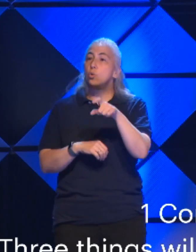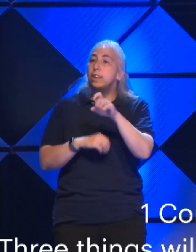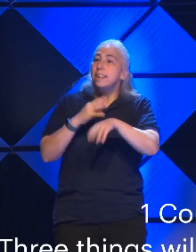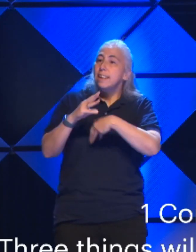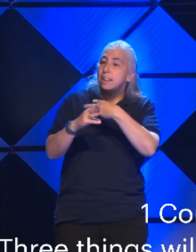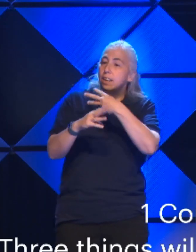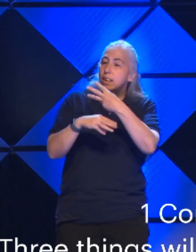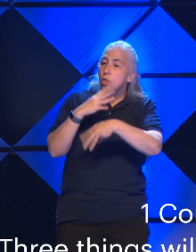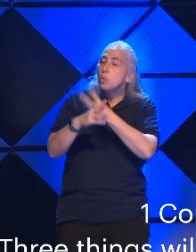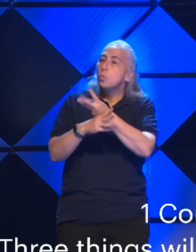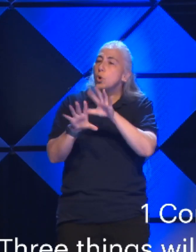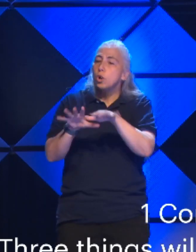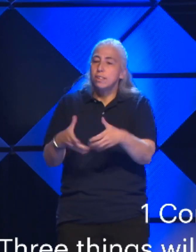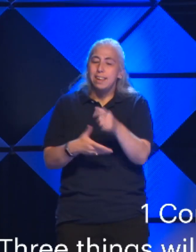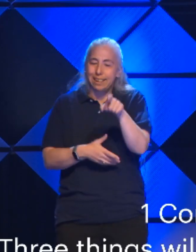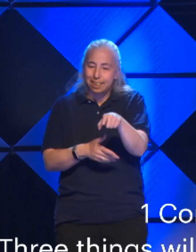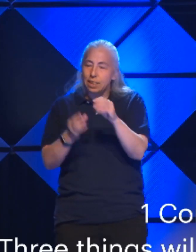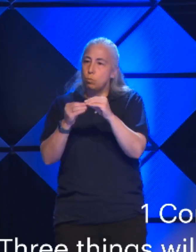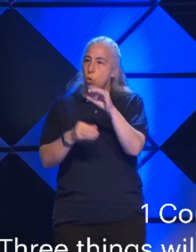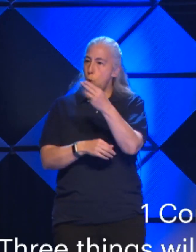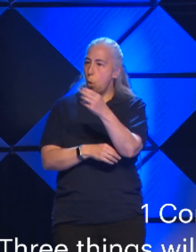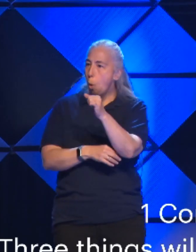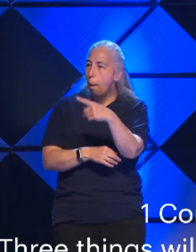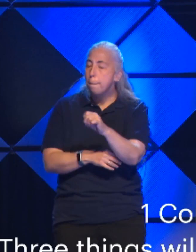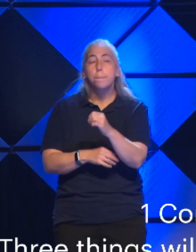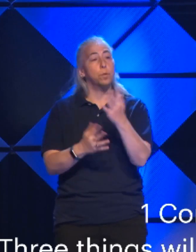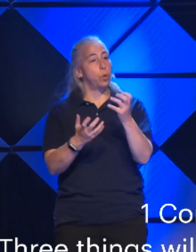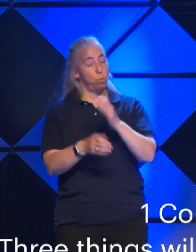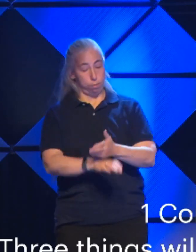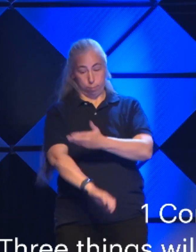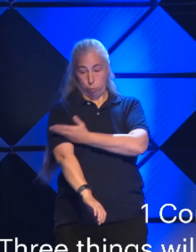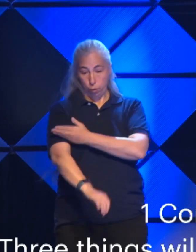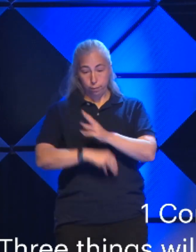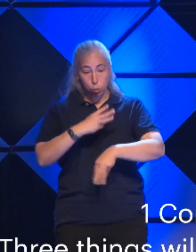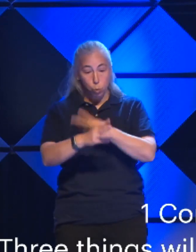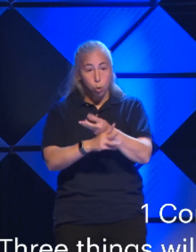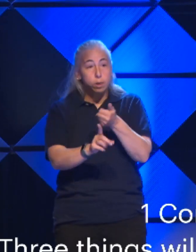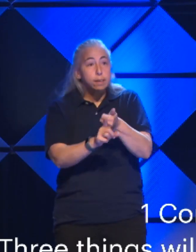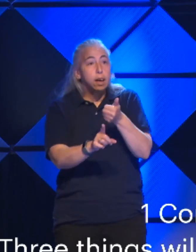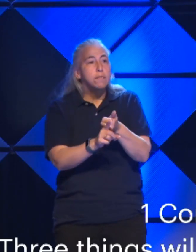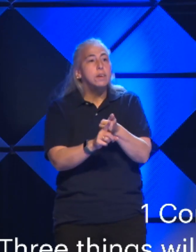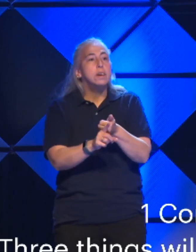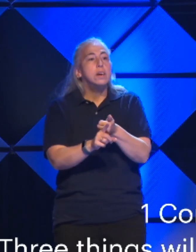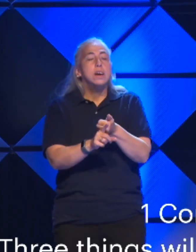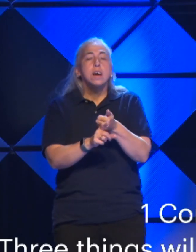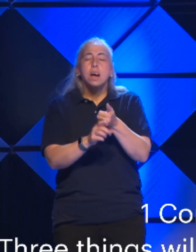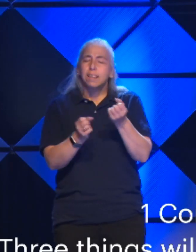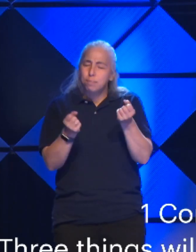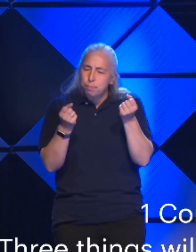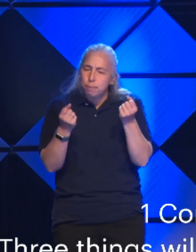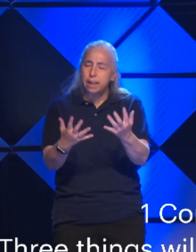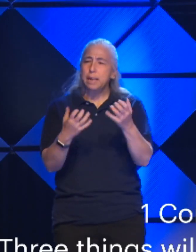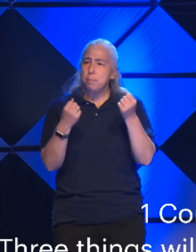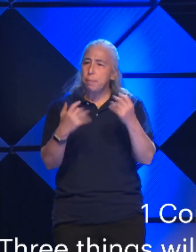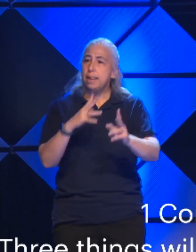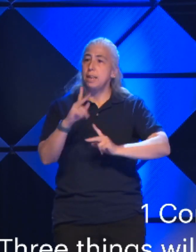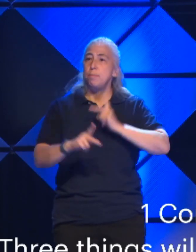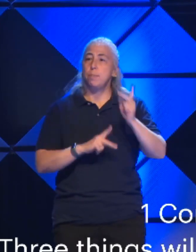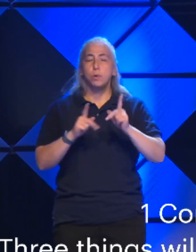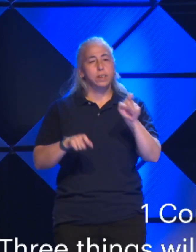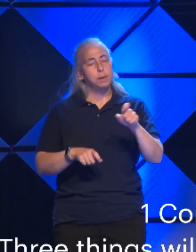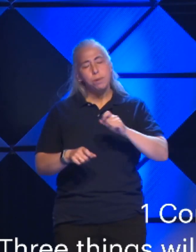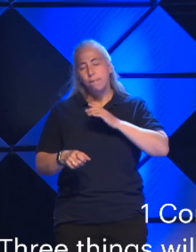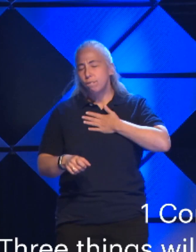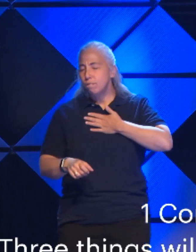world. If we are going to make this world a better place, it's going to take a lot of people full of